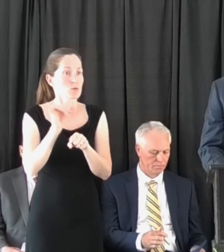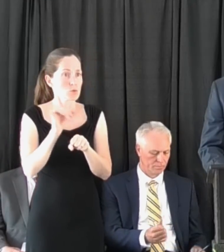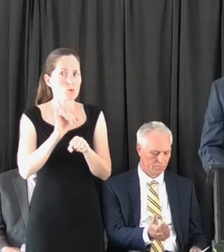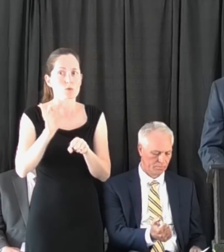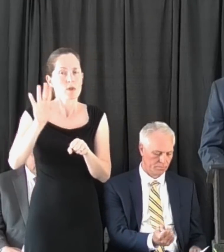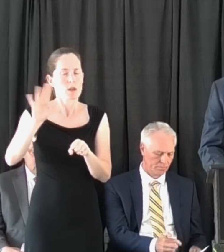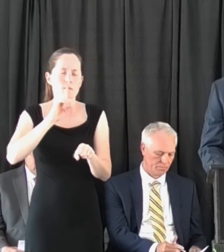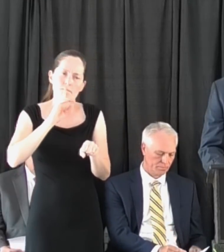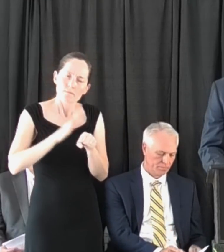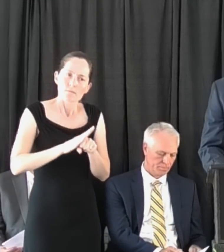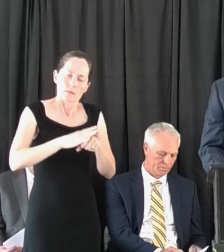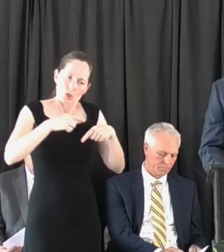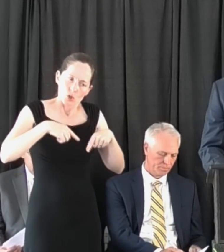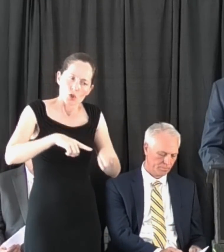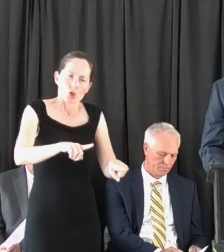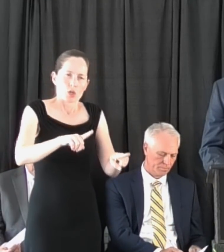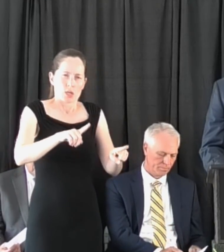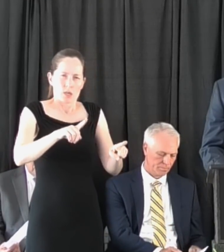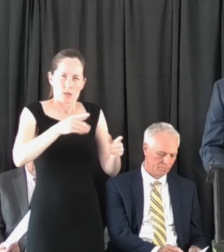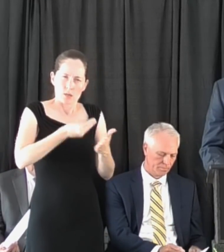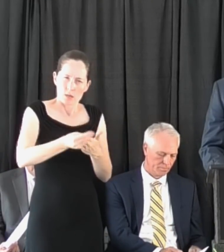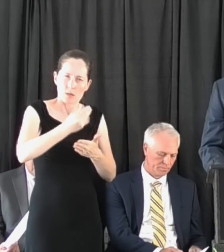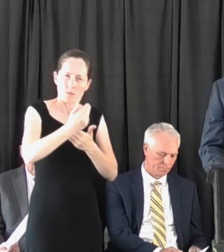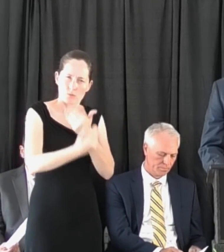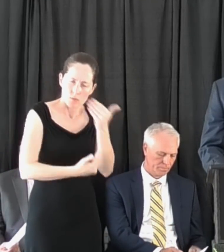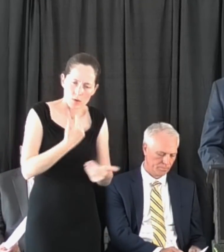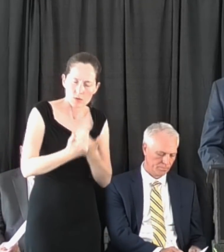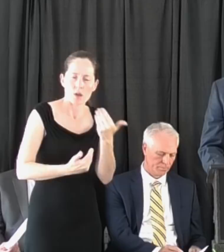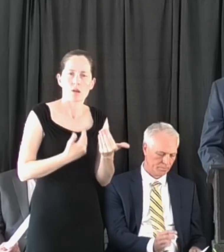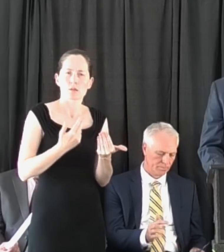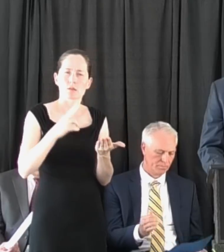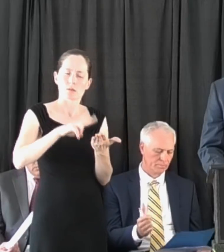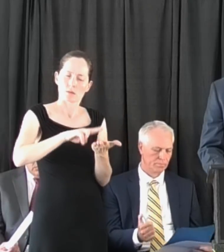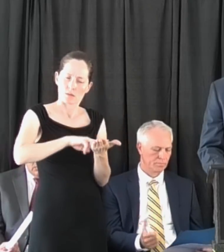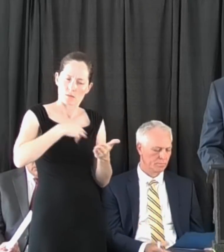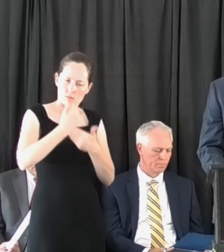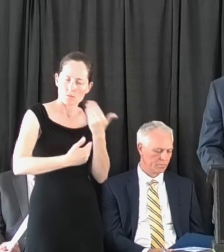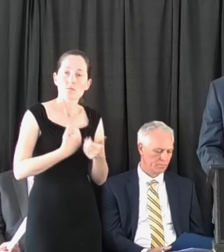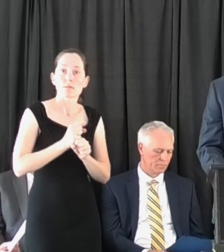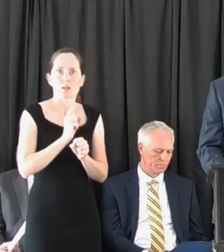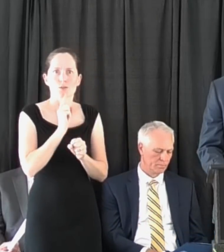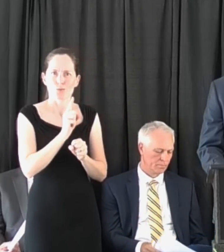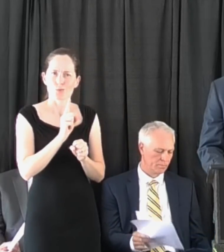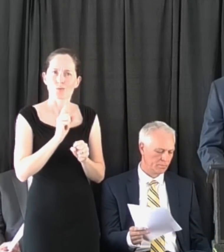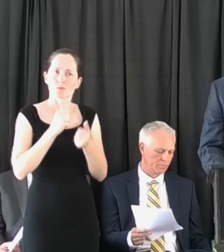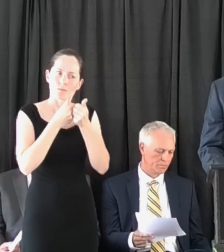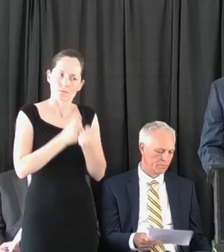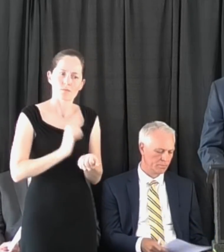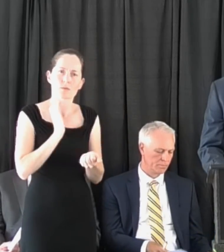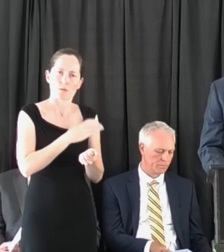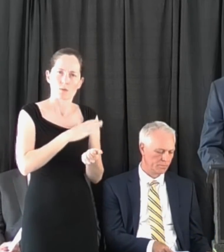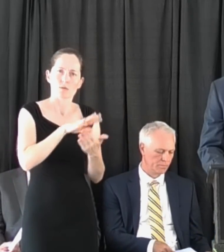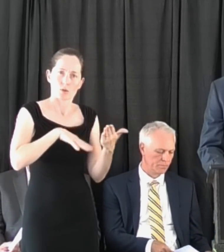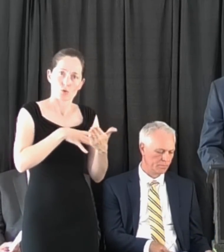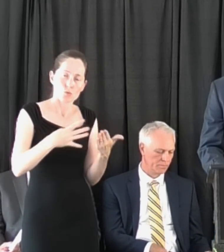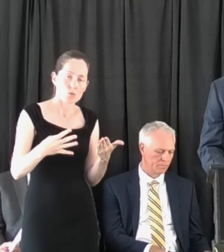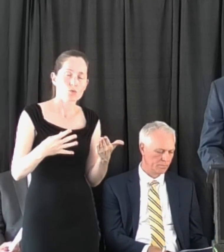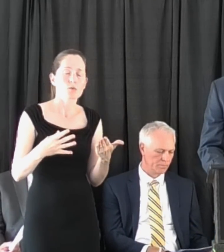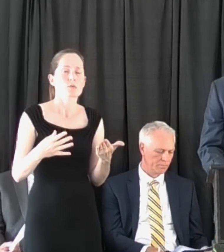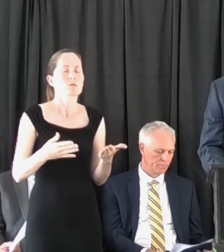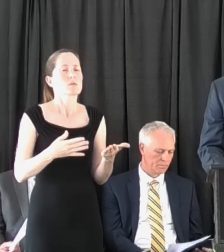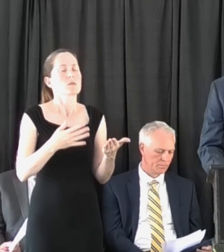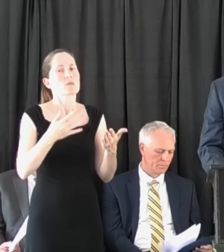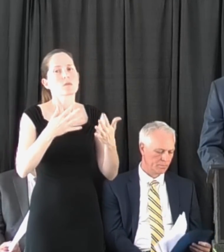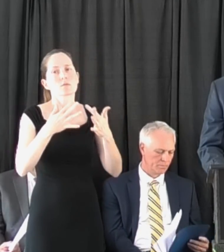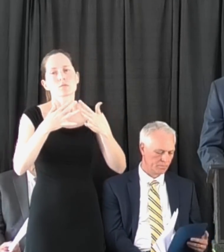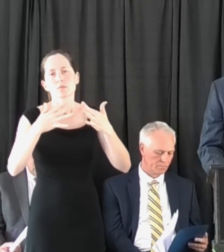procurement, often working long hours to ensure it remained on schedule. Numerous public sector owners, reporters, conference hosts, and others